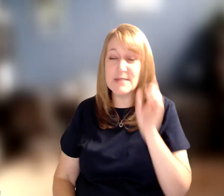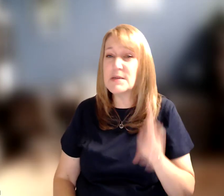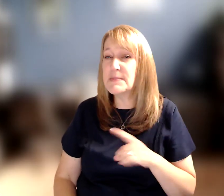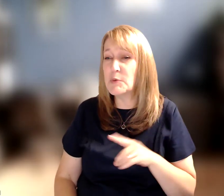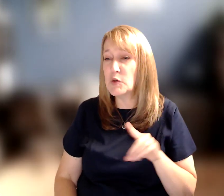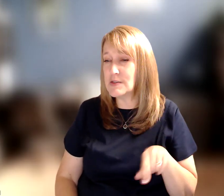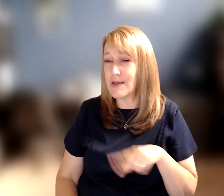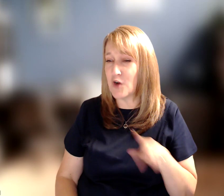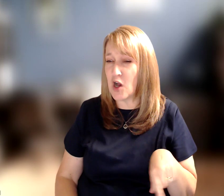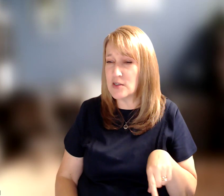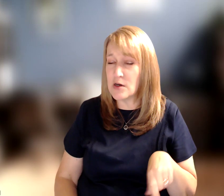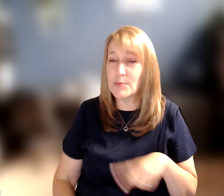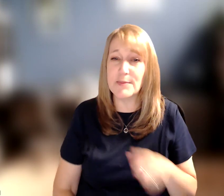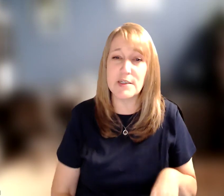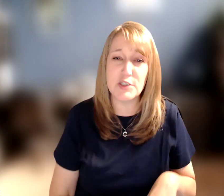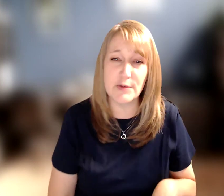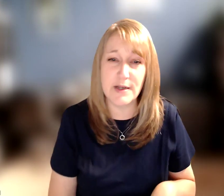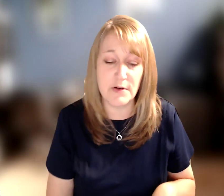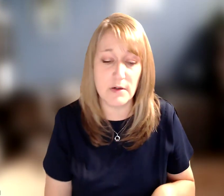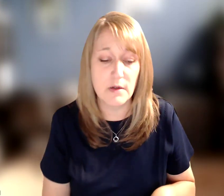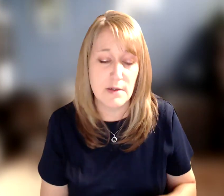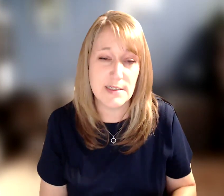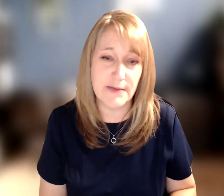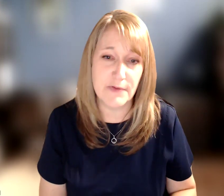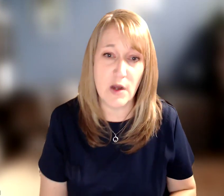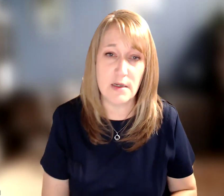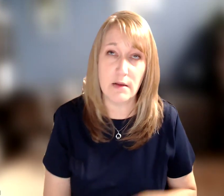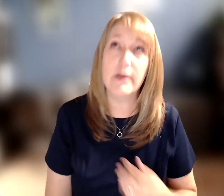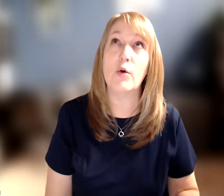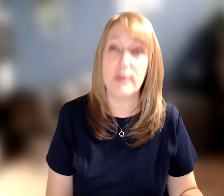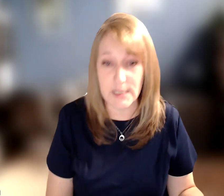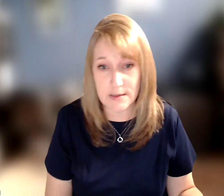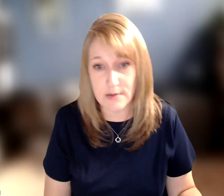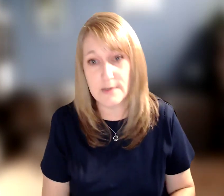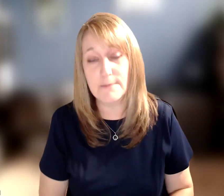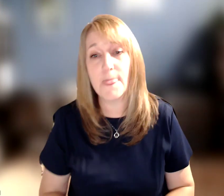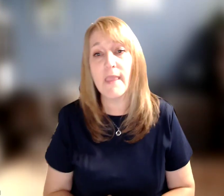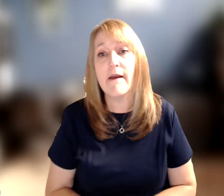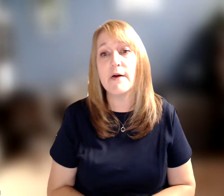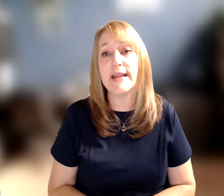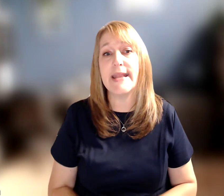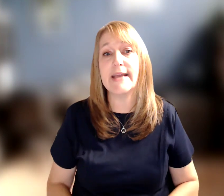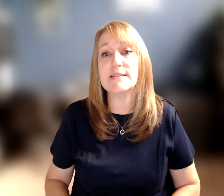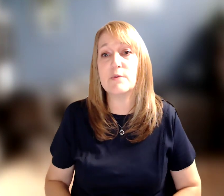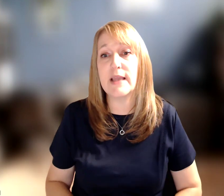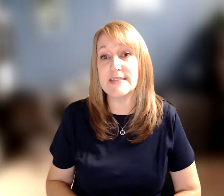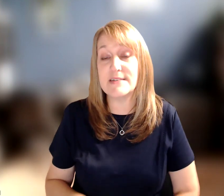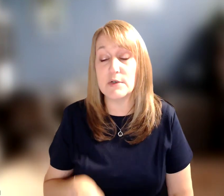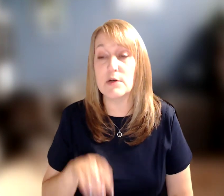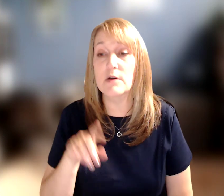Sometimes people will use that for hot dog, but I'm going to show you another sign for hot dog that only means hot dog. All right, next we have cereal.